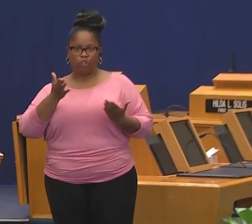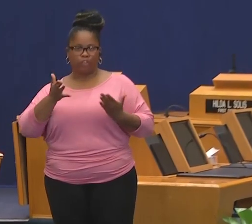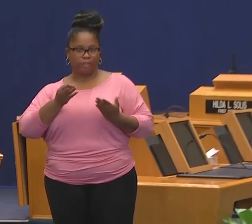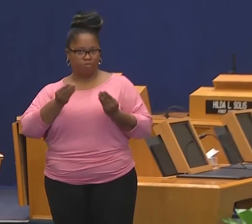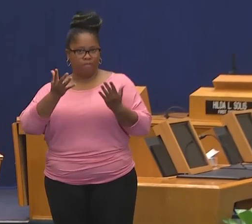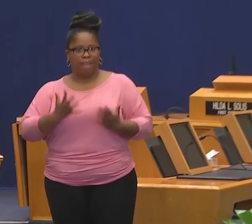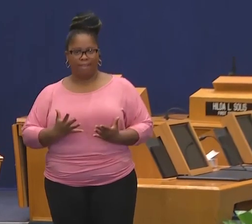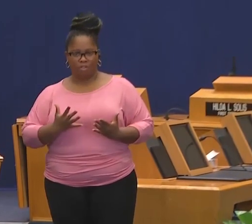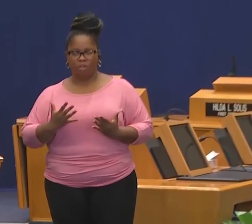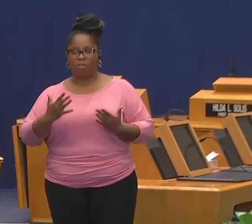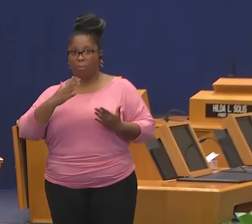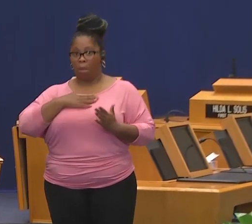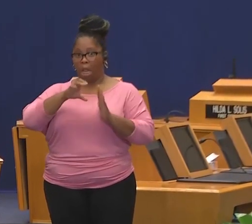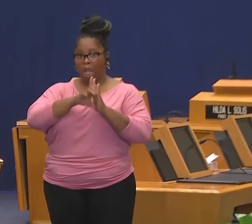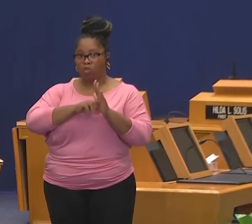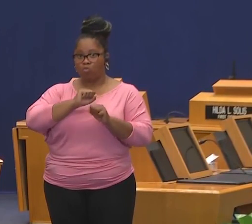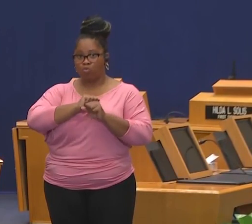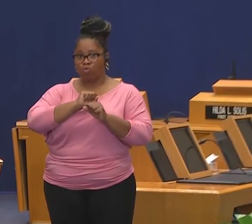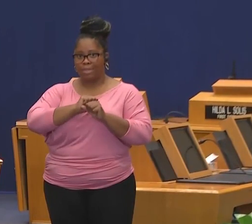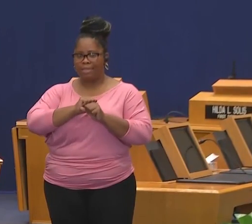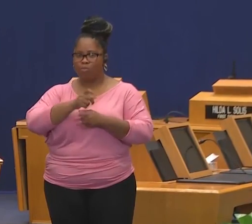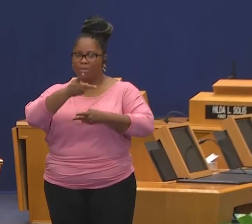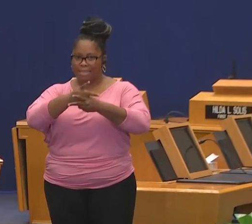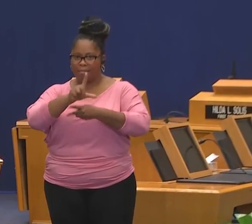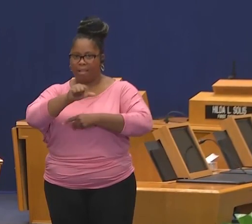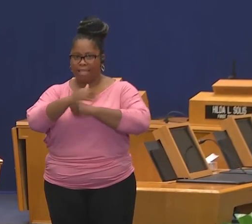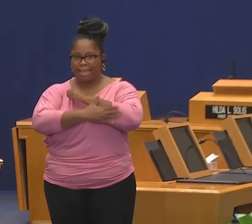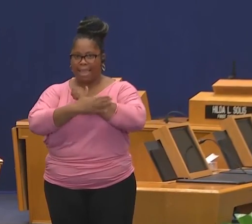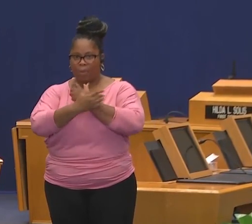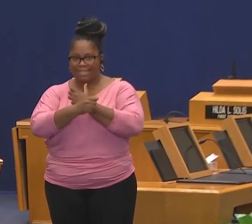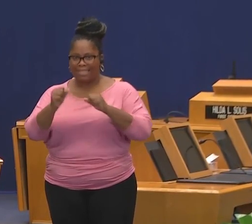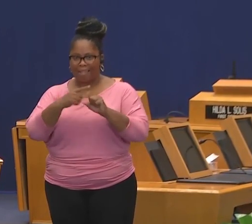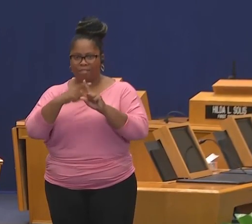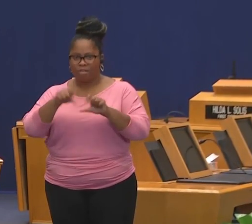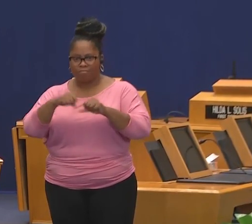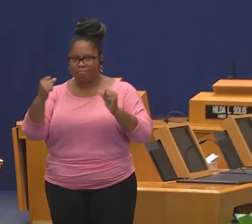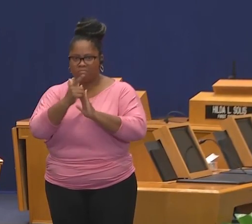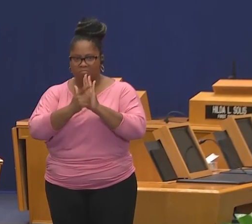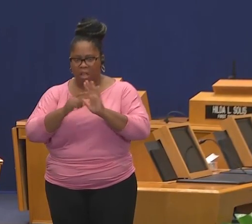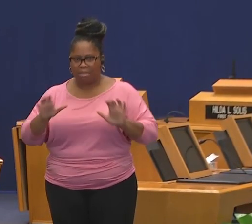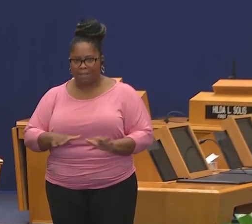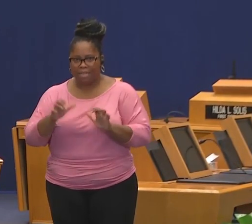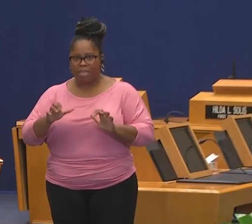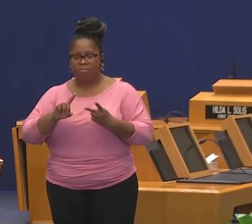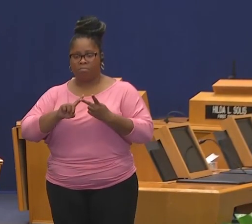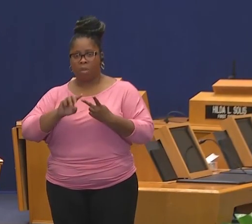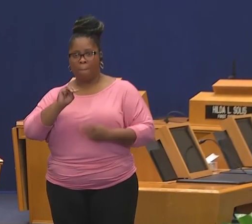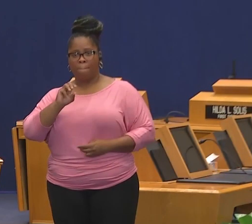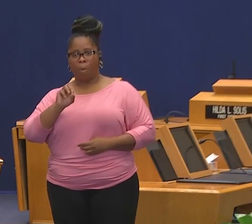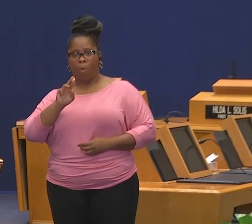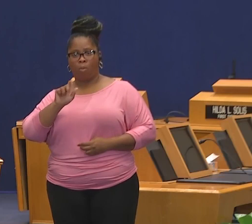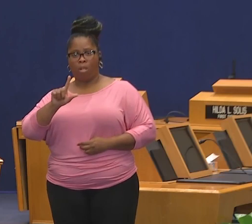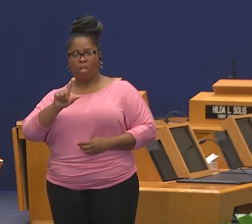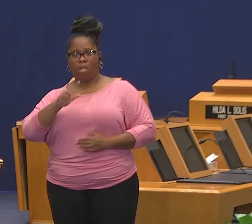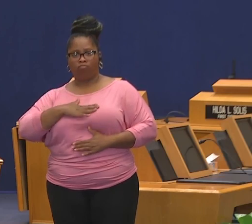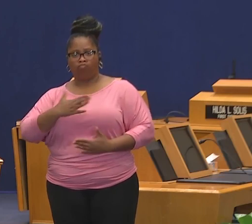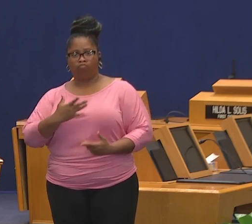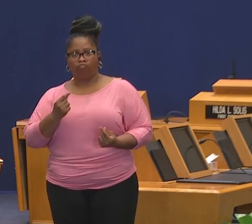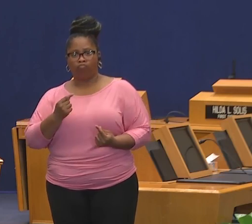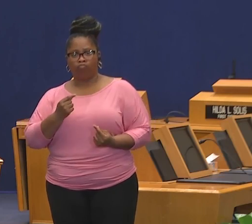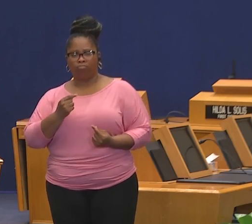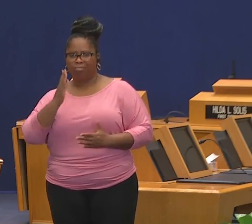have a constitutional duty to keep Los Angeles County safe from criminal activity and a moral obligation to help stop the spread